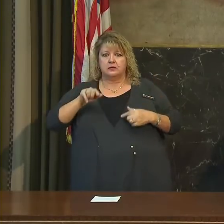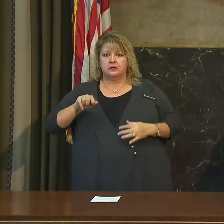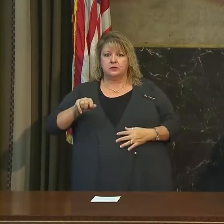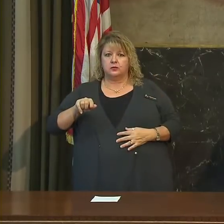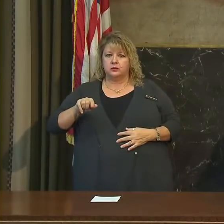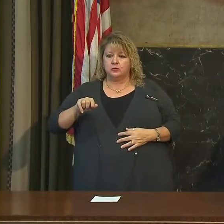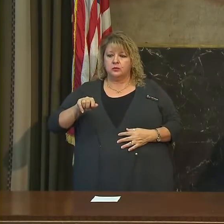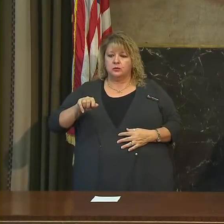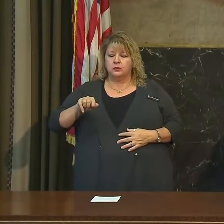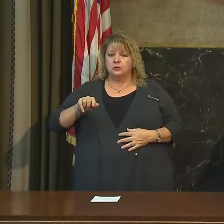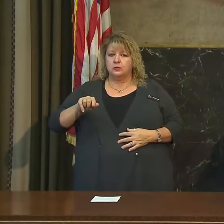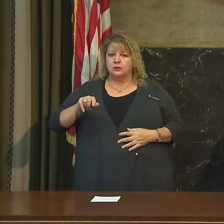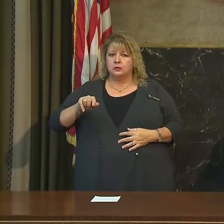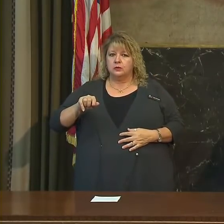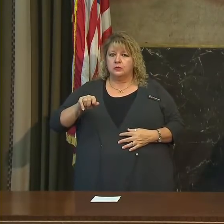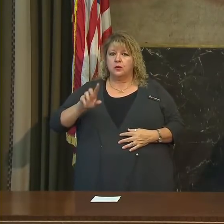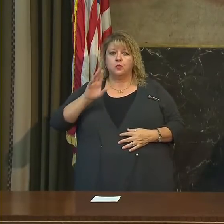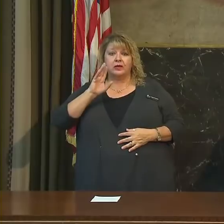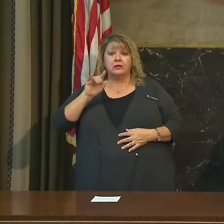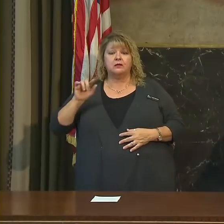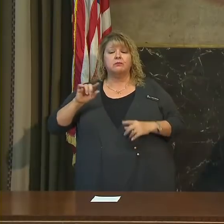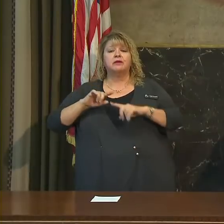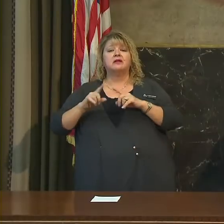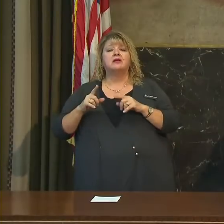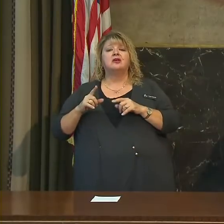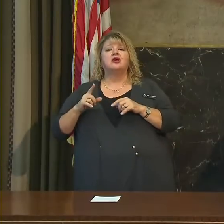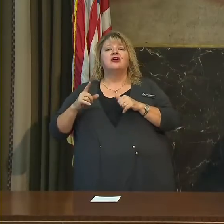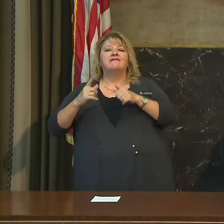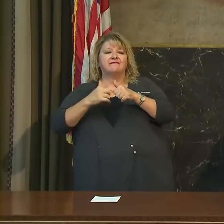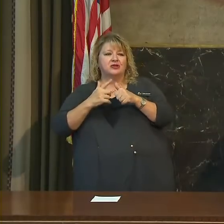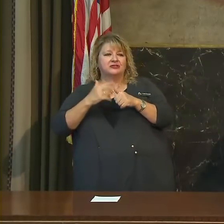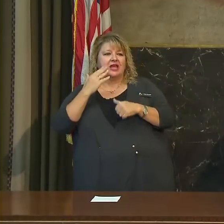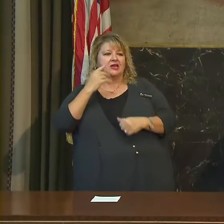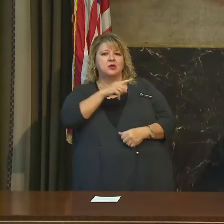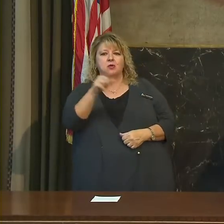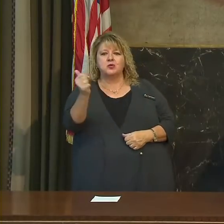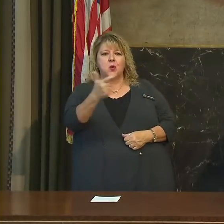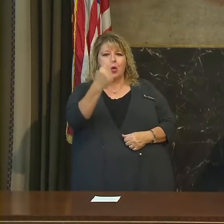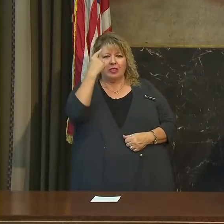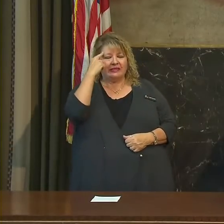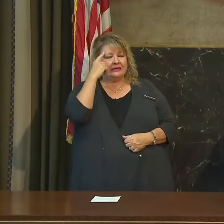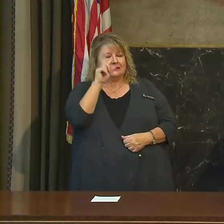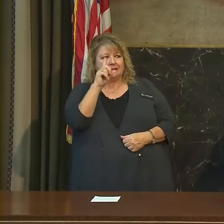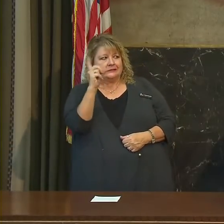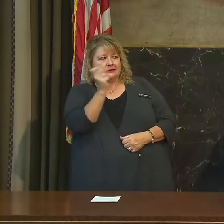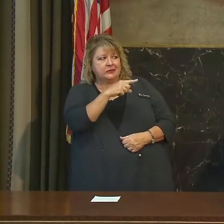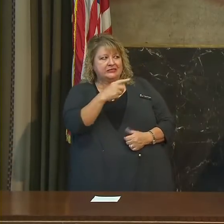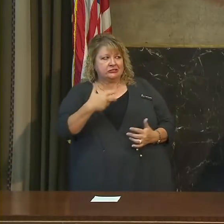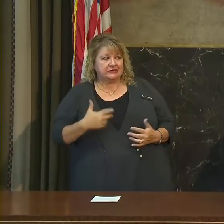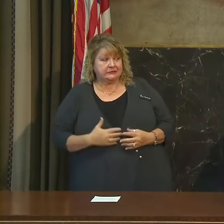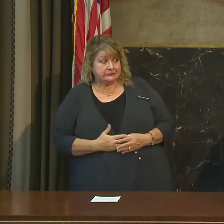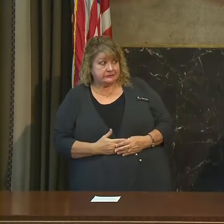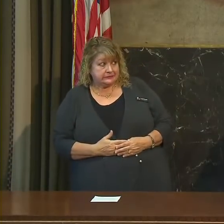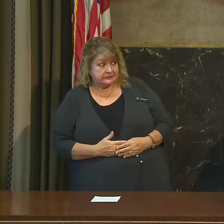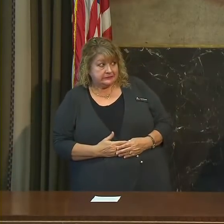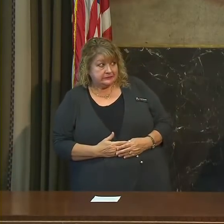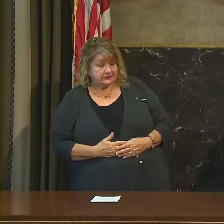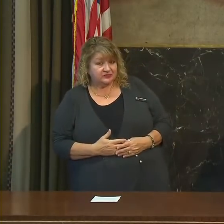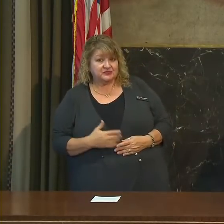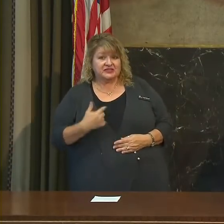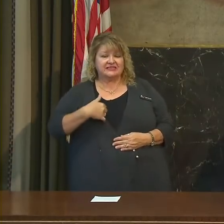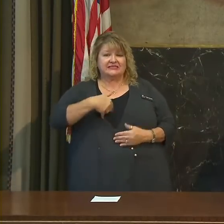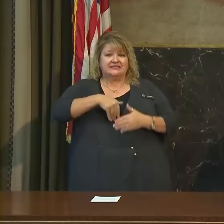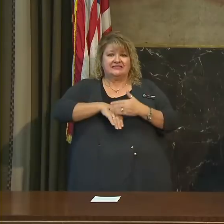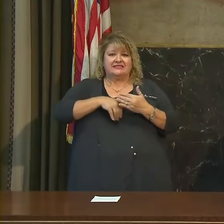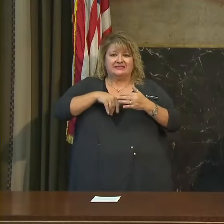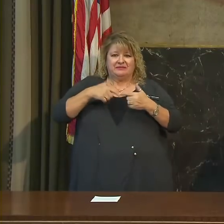But before we go any further, I'll answer a question that I know is on your minds, especially since I walked